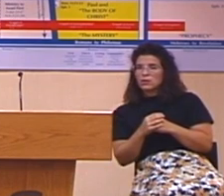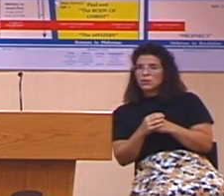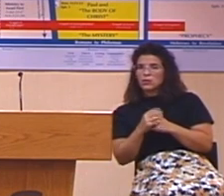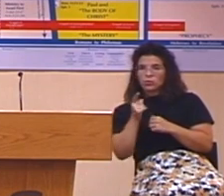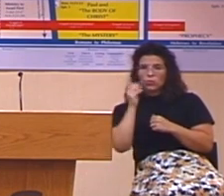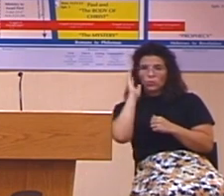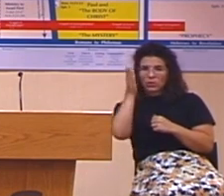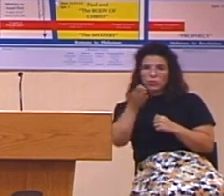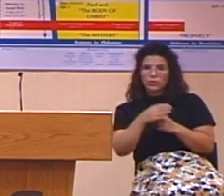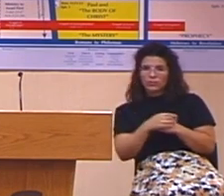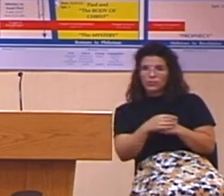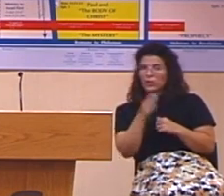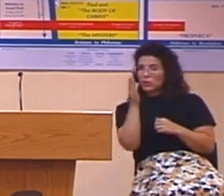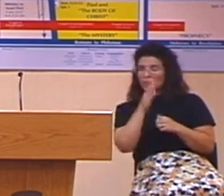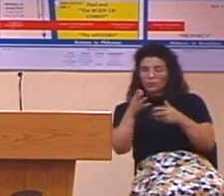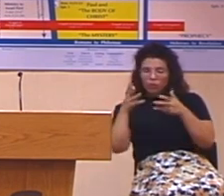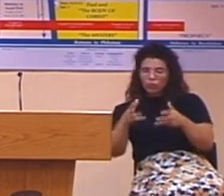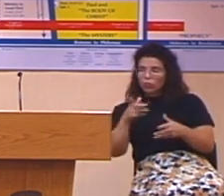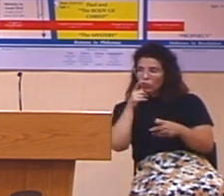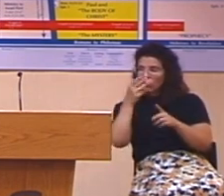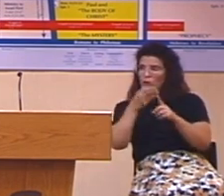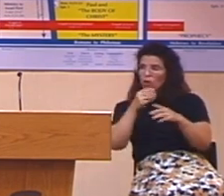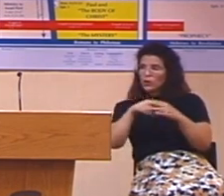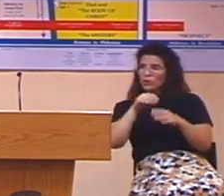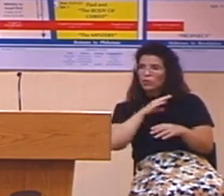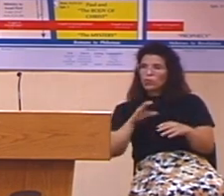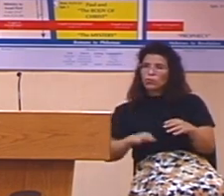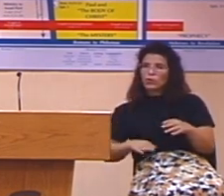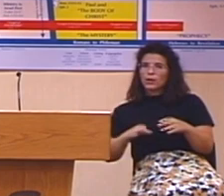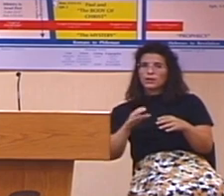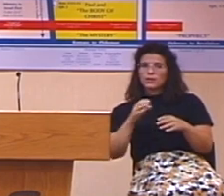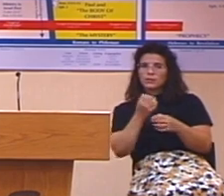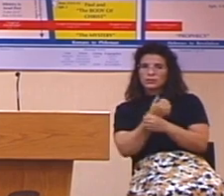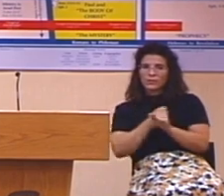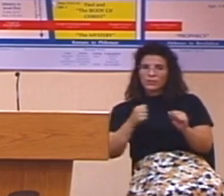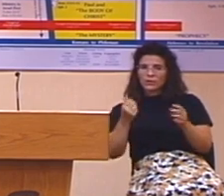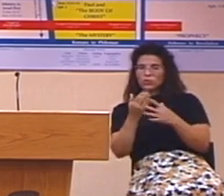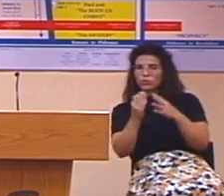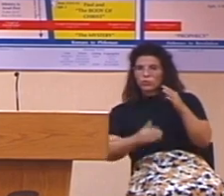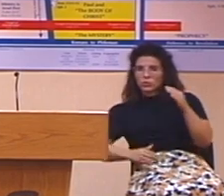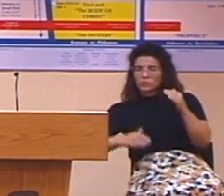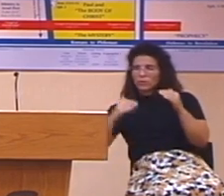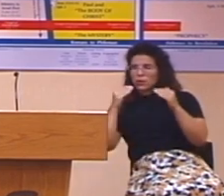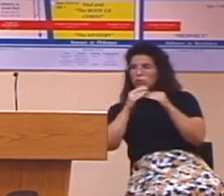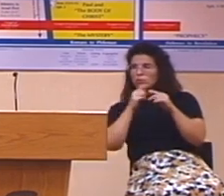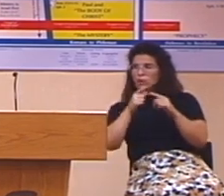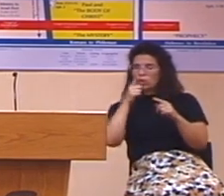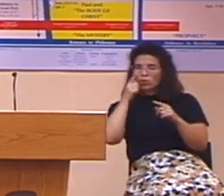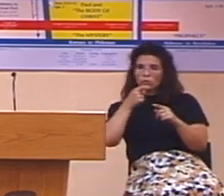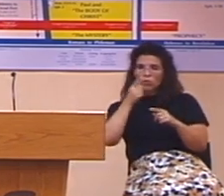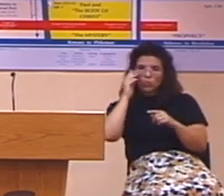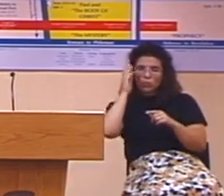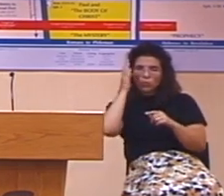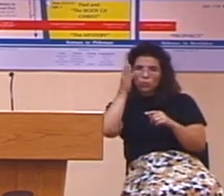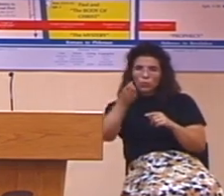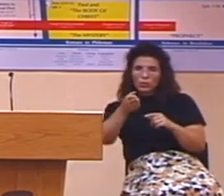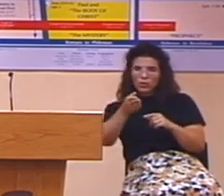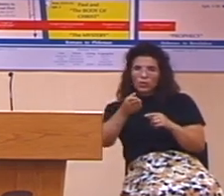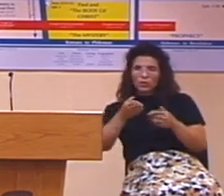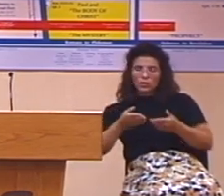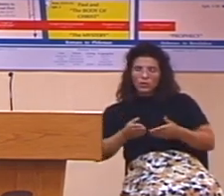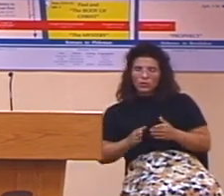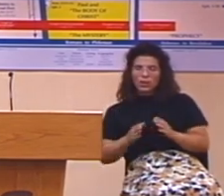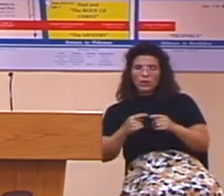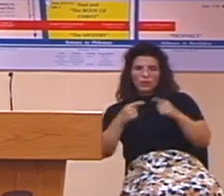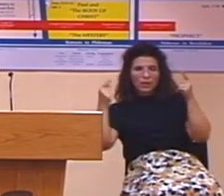You will. Now, you'll never lose who you are in Christ or your salvation or justification or any of that, but you will allow